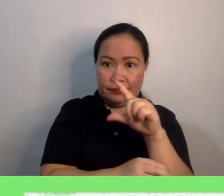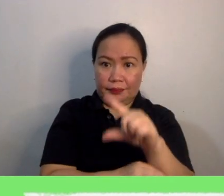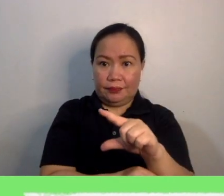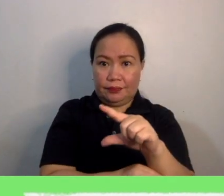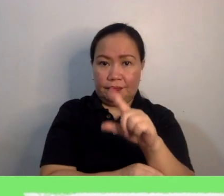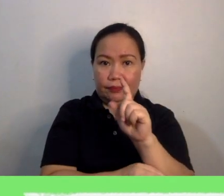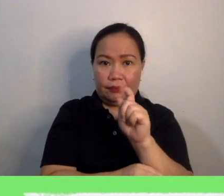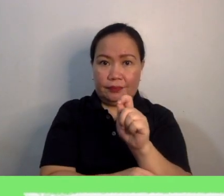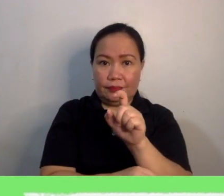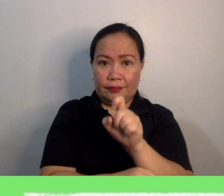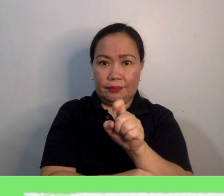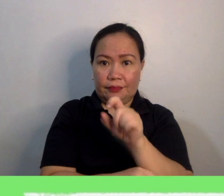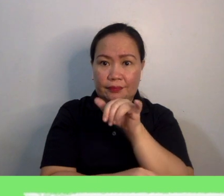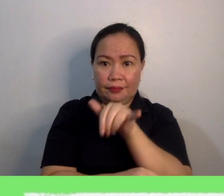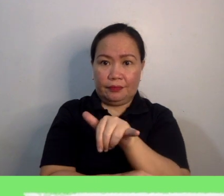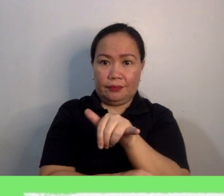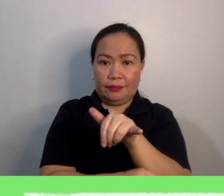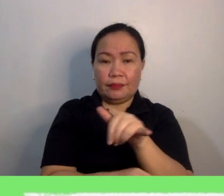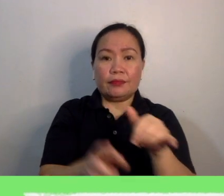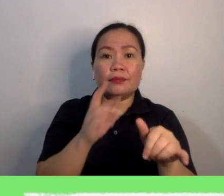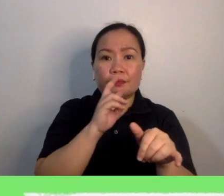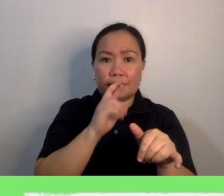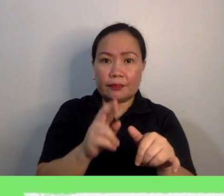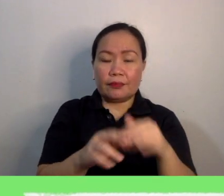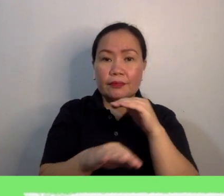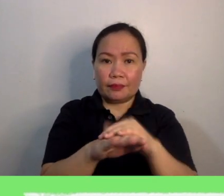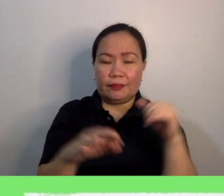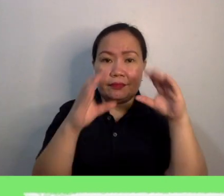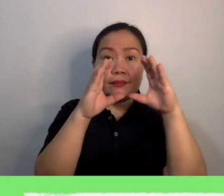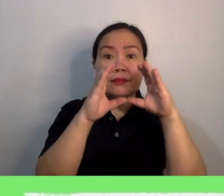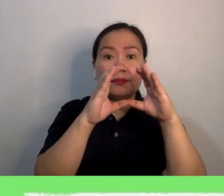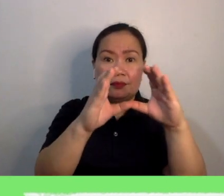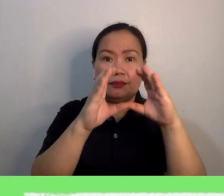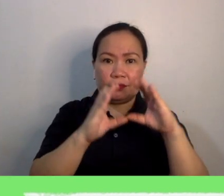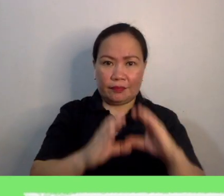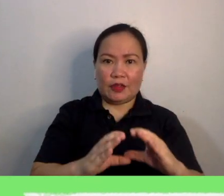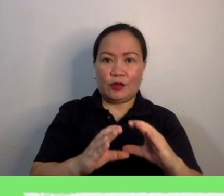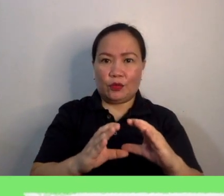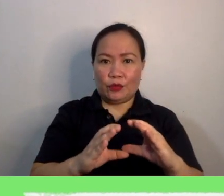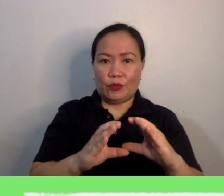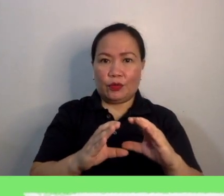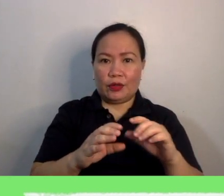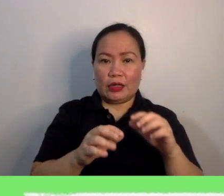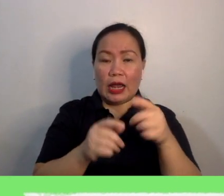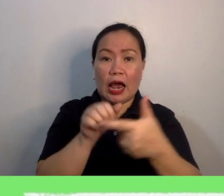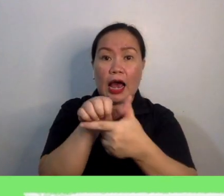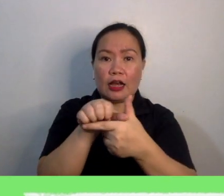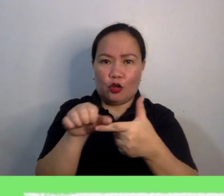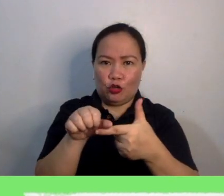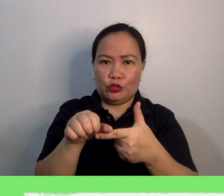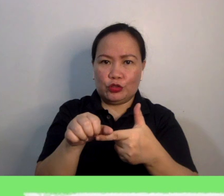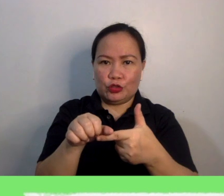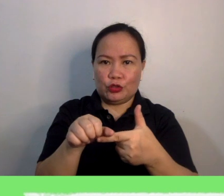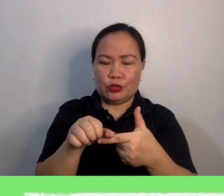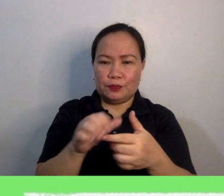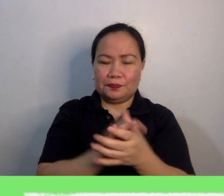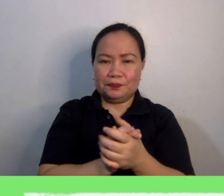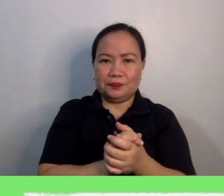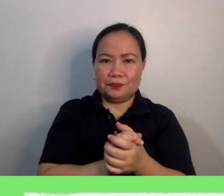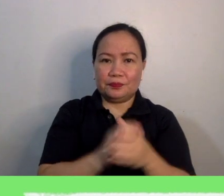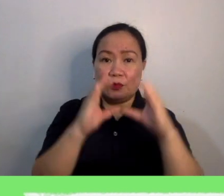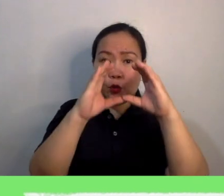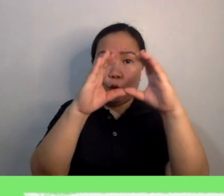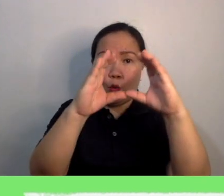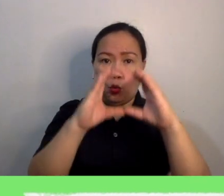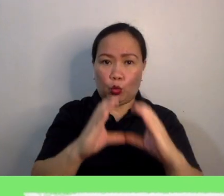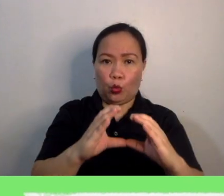Okay, so we have, okay, angle WXT and WTXY are